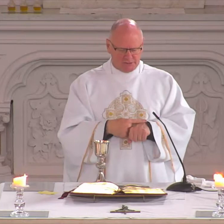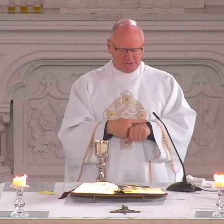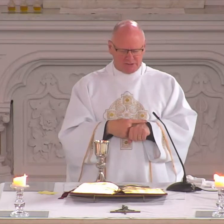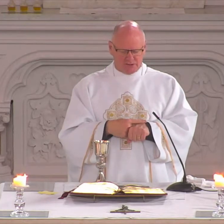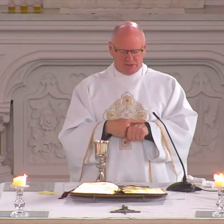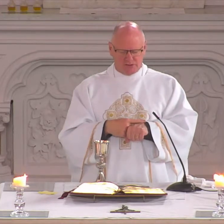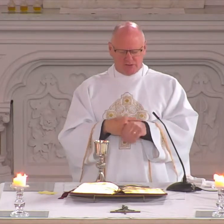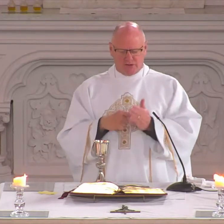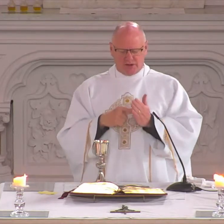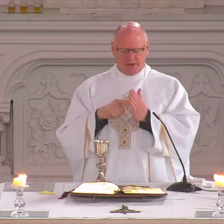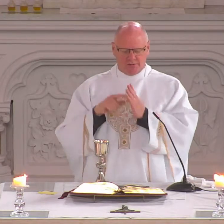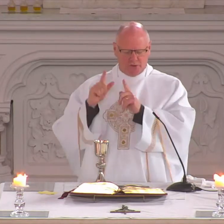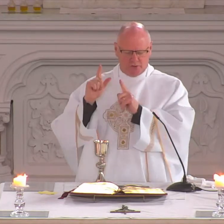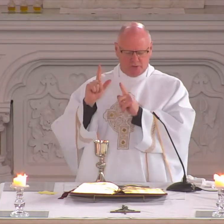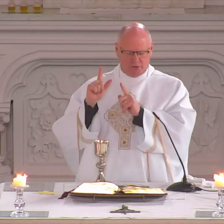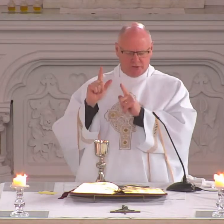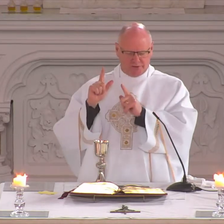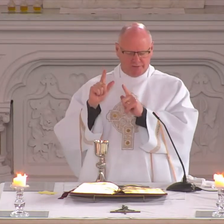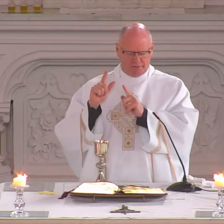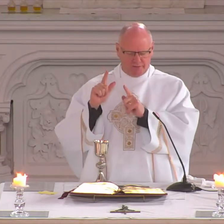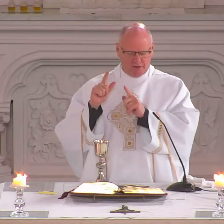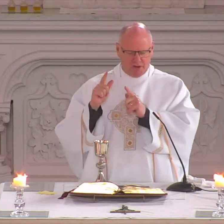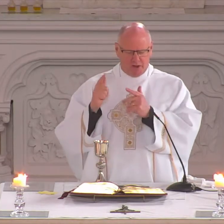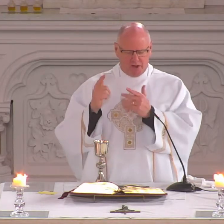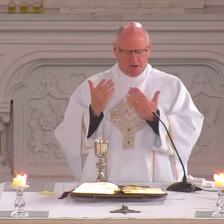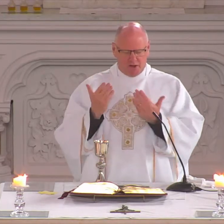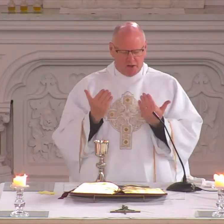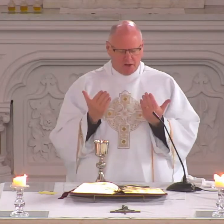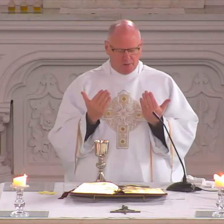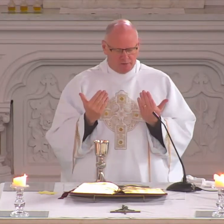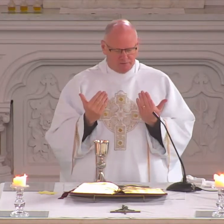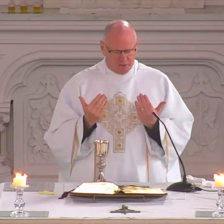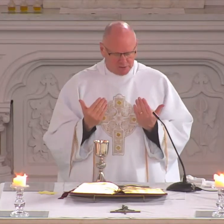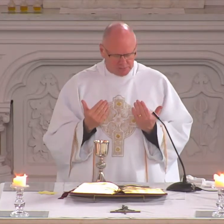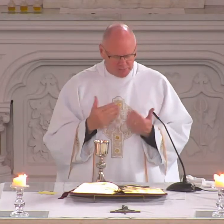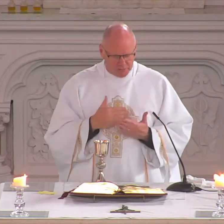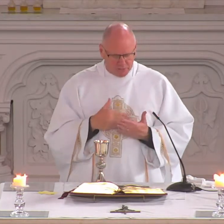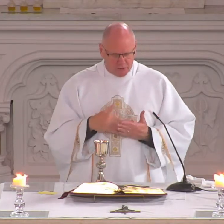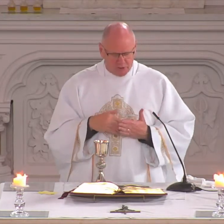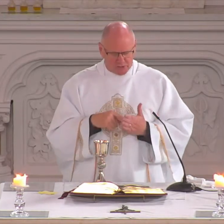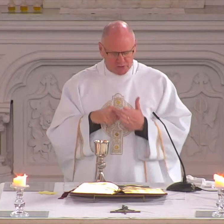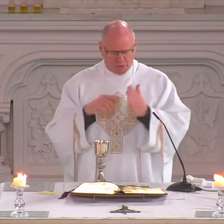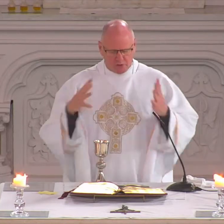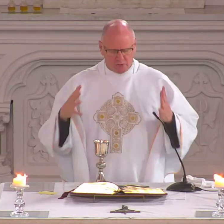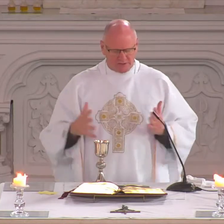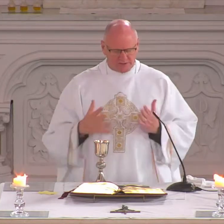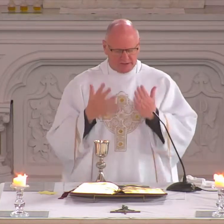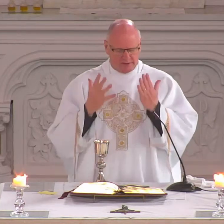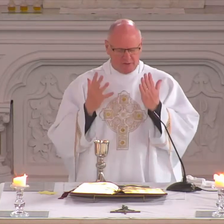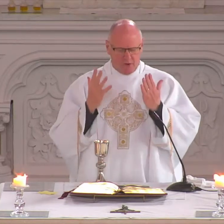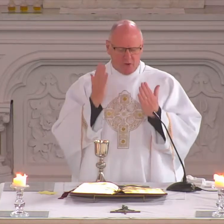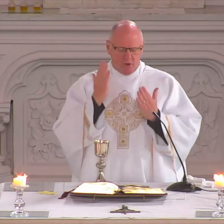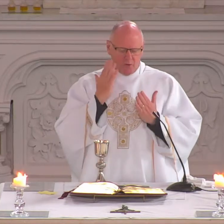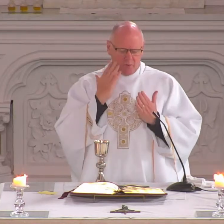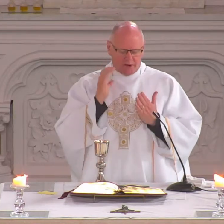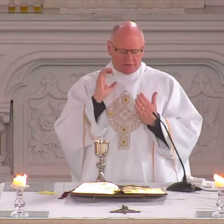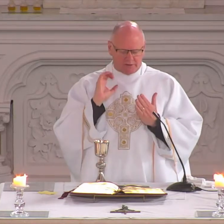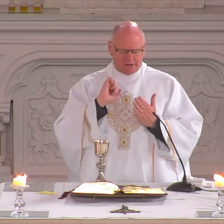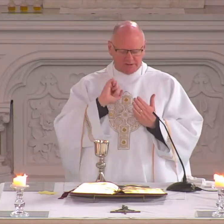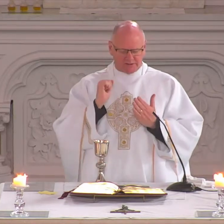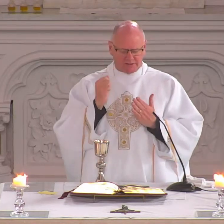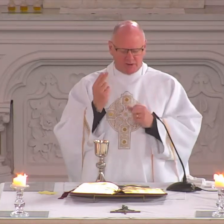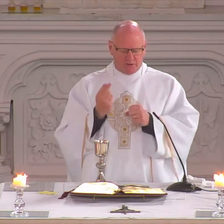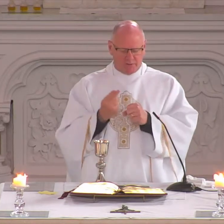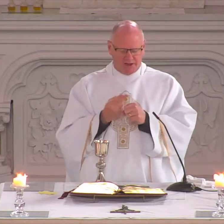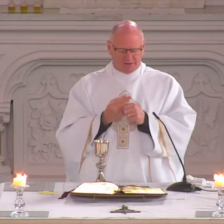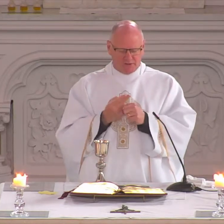times, to acclaim you, O Lord, above all, to laud you more gloriously, when